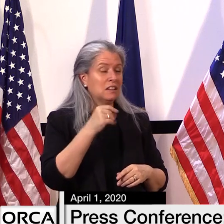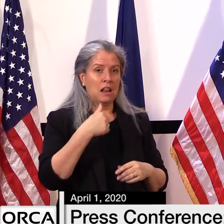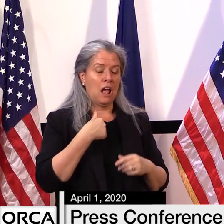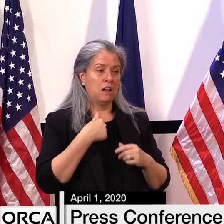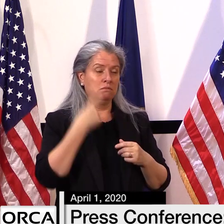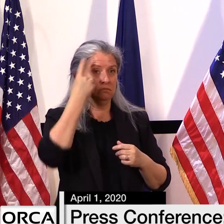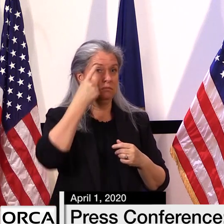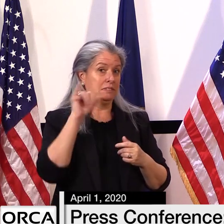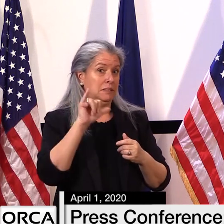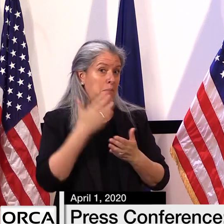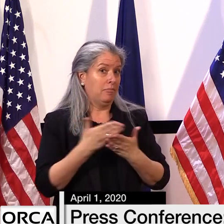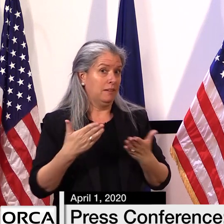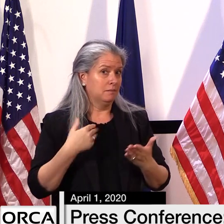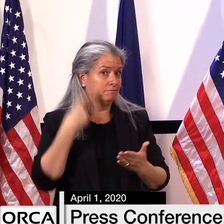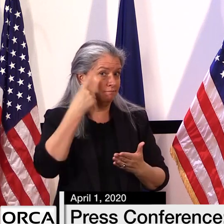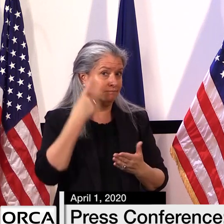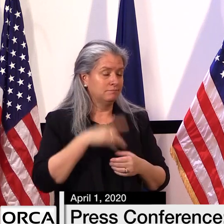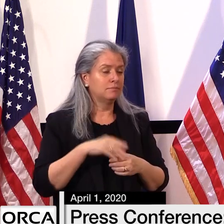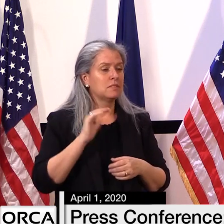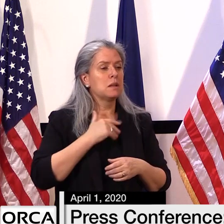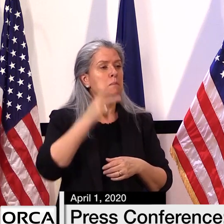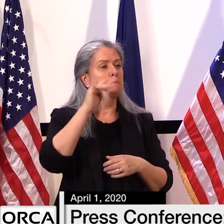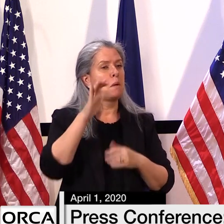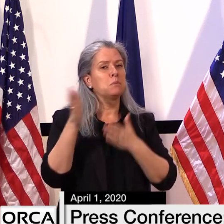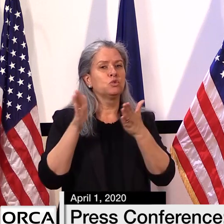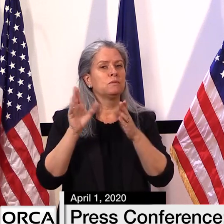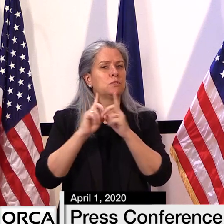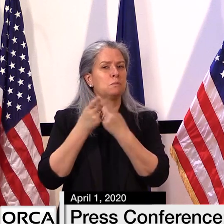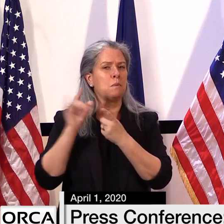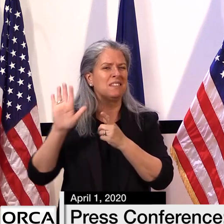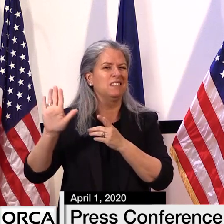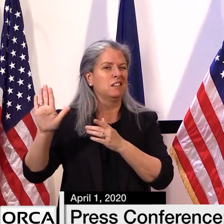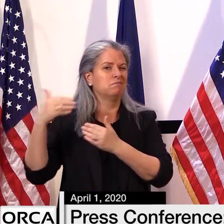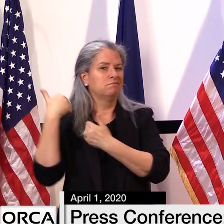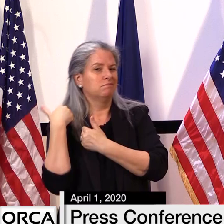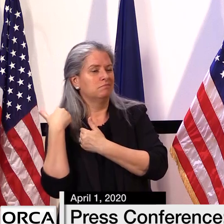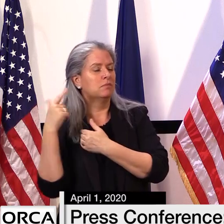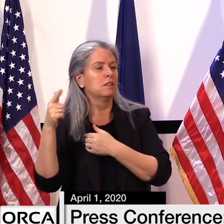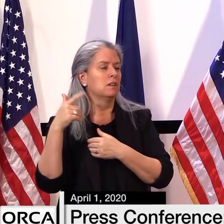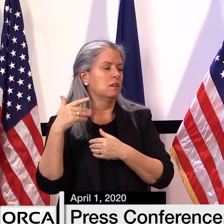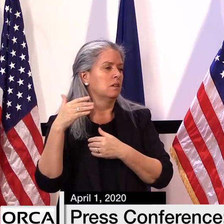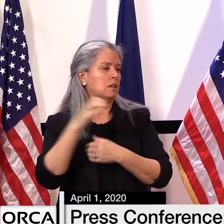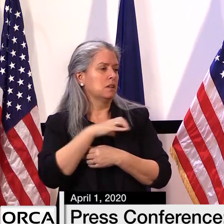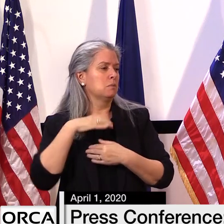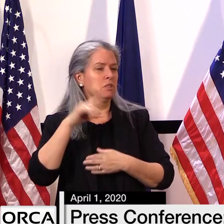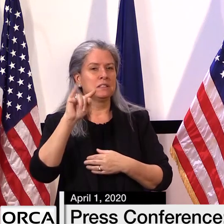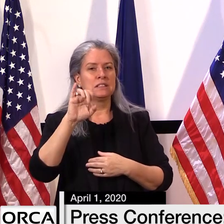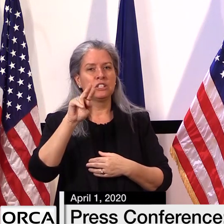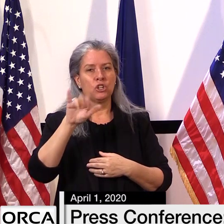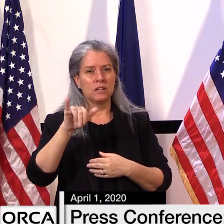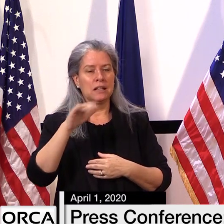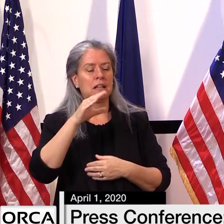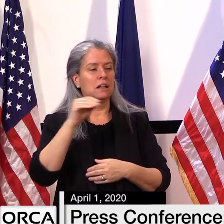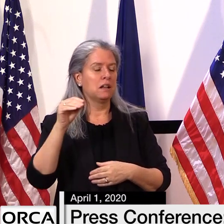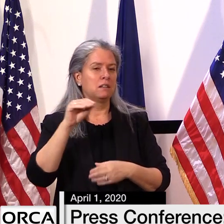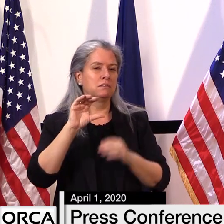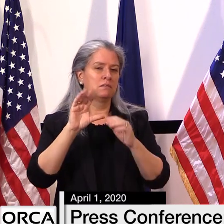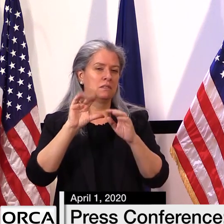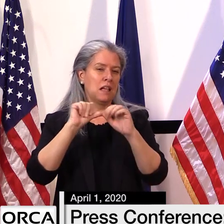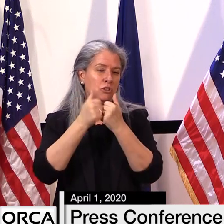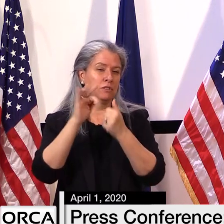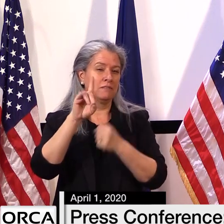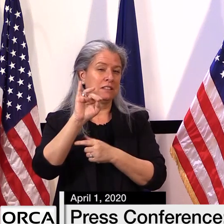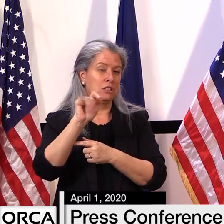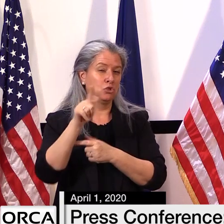well. Our Public Service Department is monitoring that, Commissioner Tierney, alongside our Secretary of Agency of